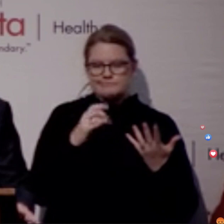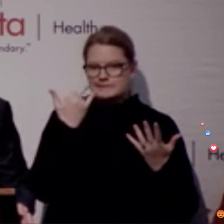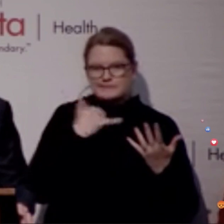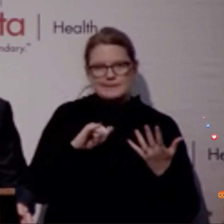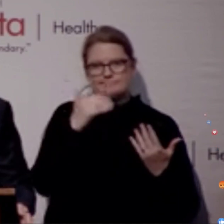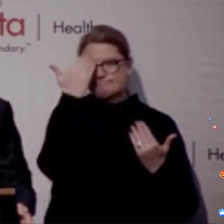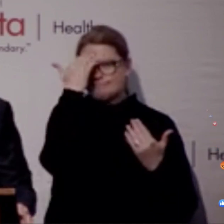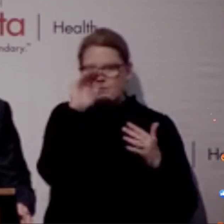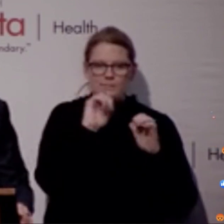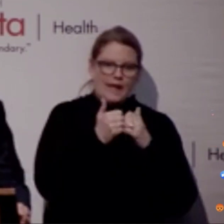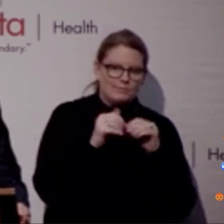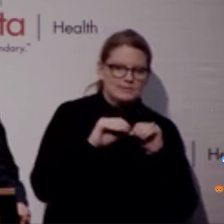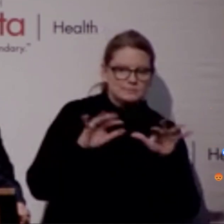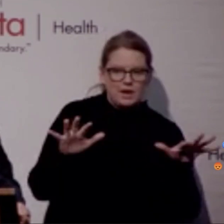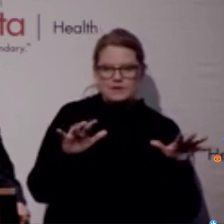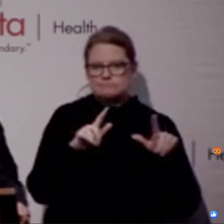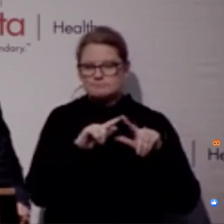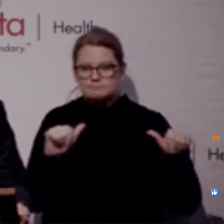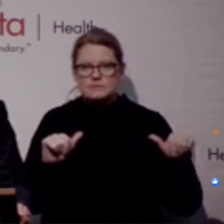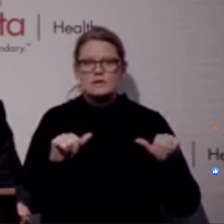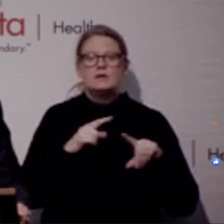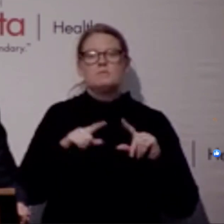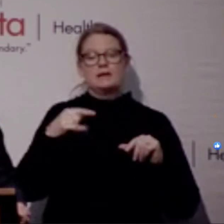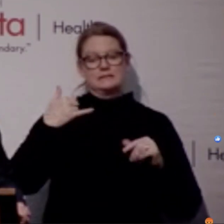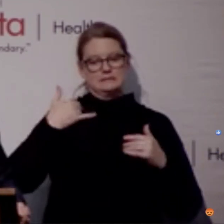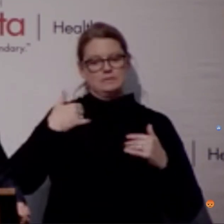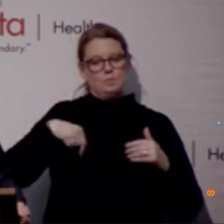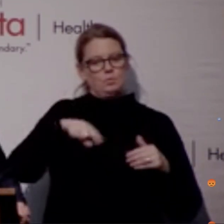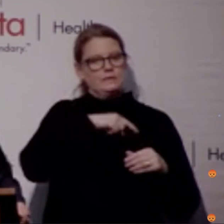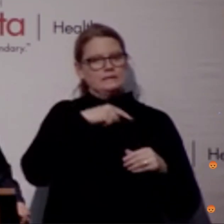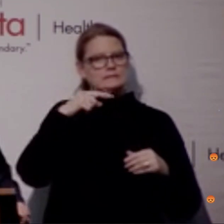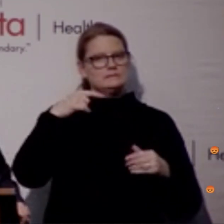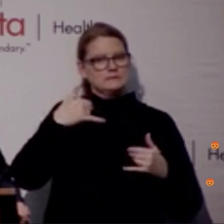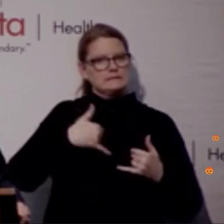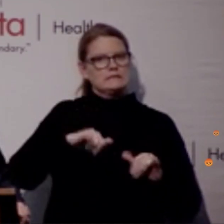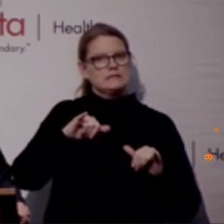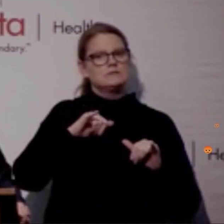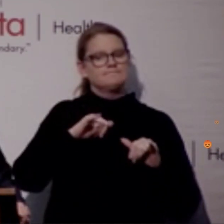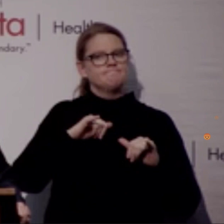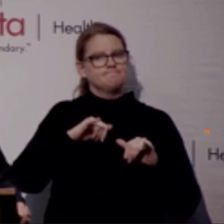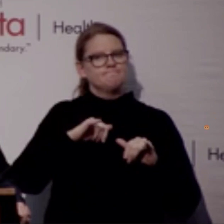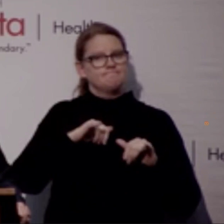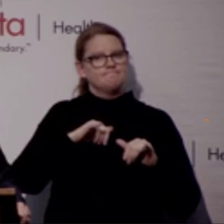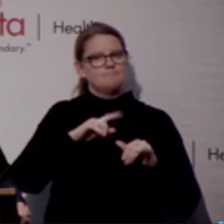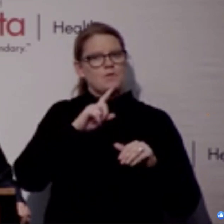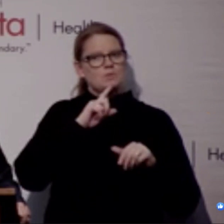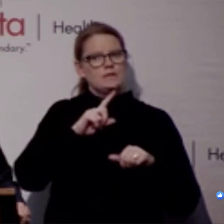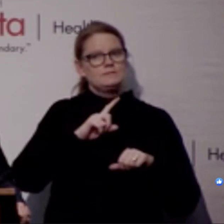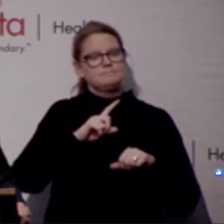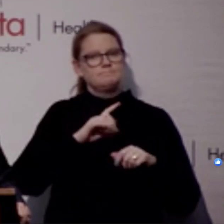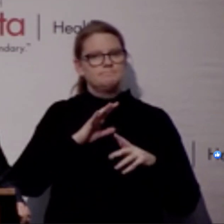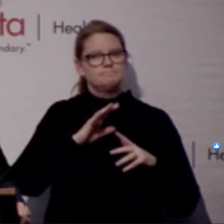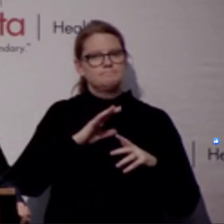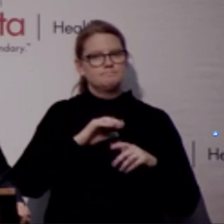unknown, we still are in a position where we recognize that it